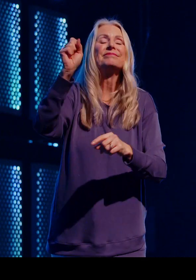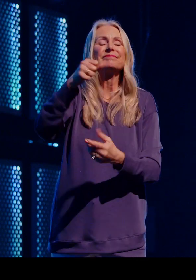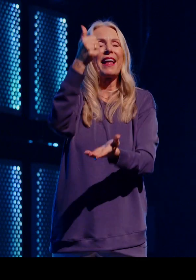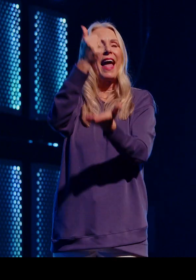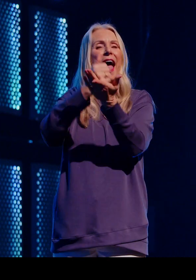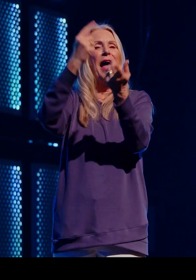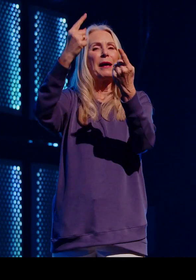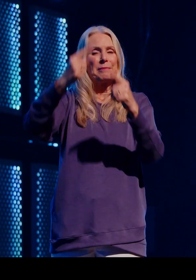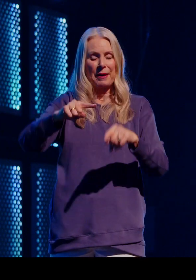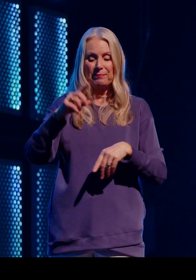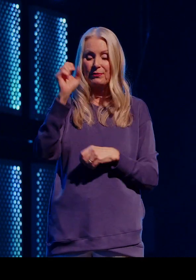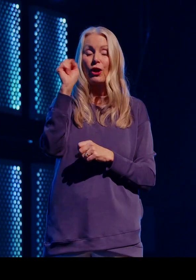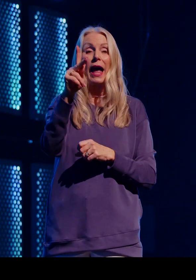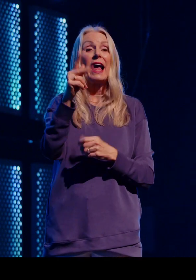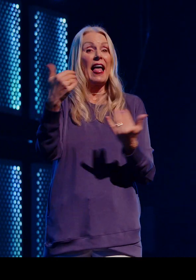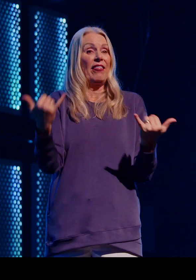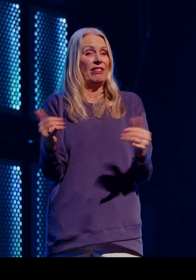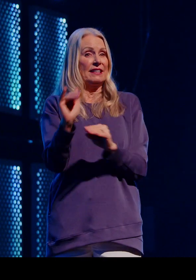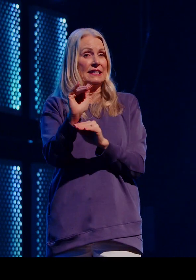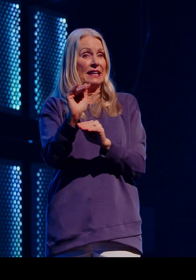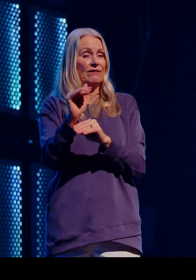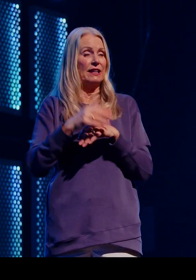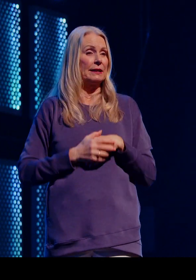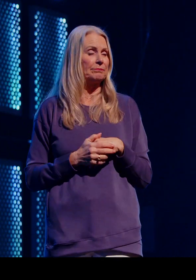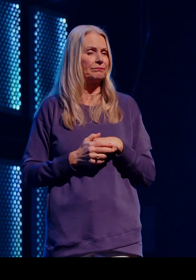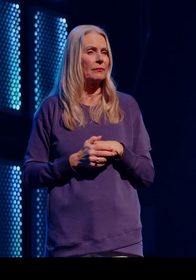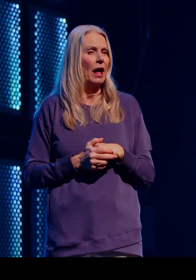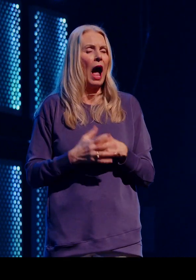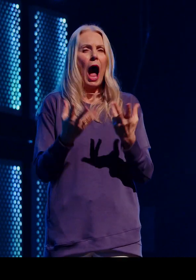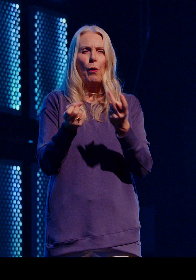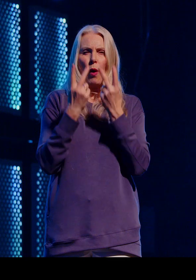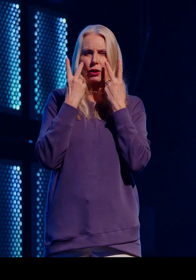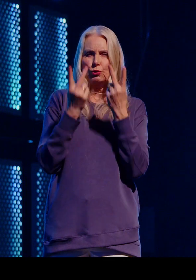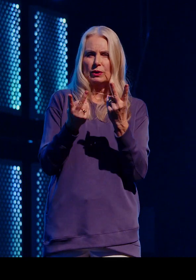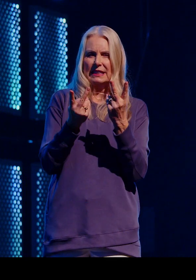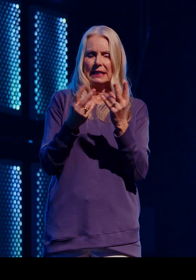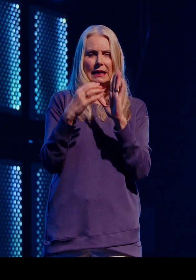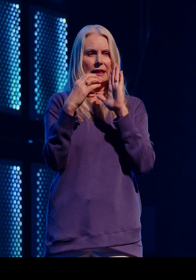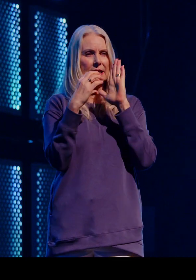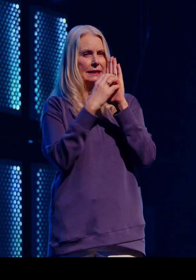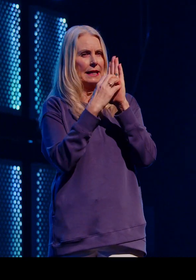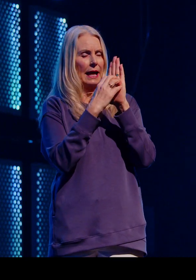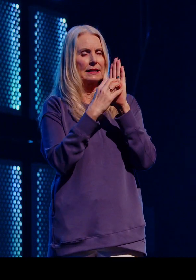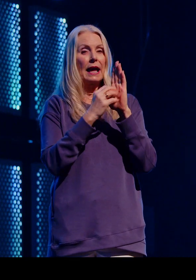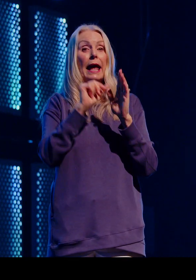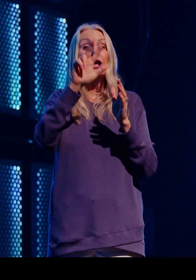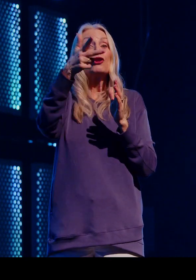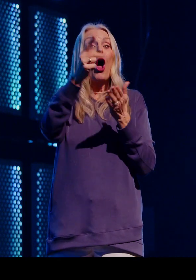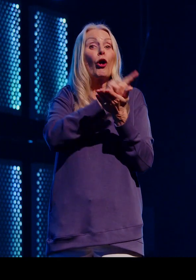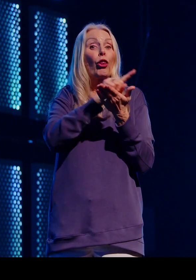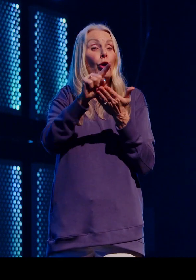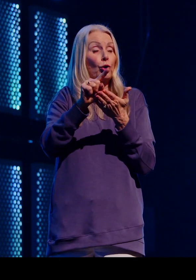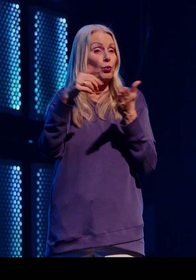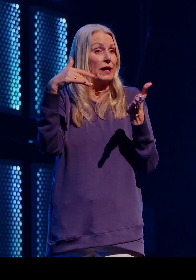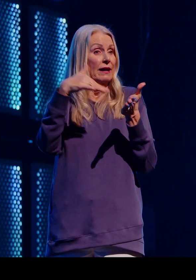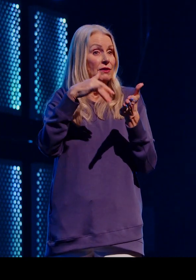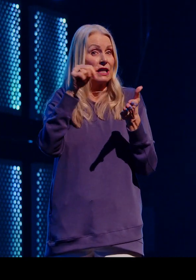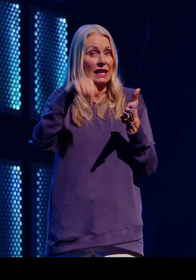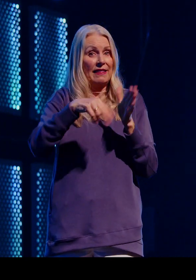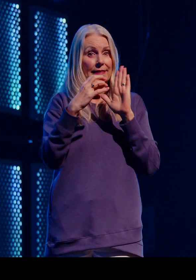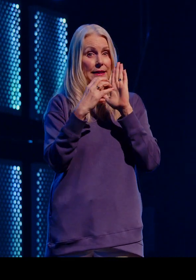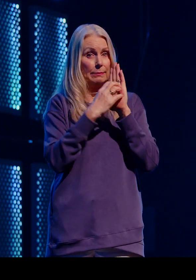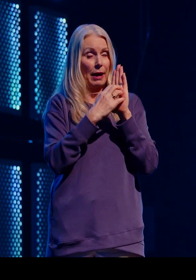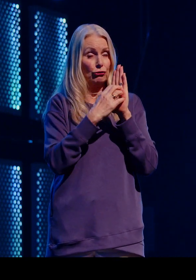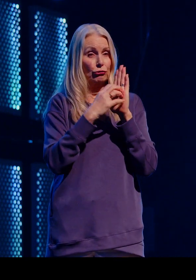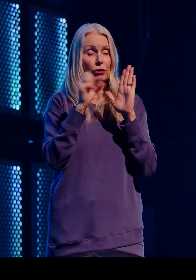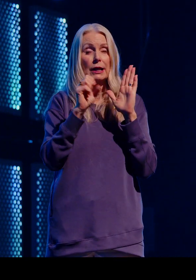I want to do this evening is look at this text. This is our third week looking at this particular passage, which I think